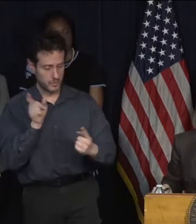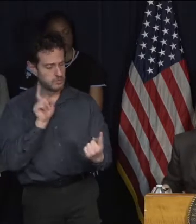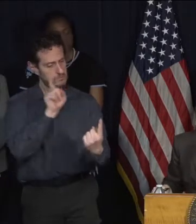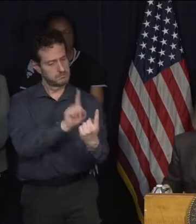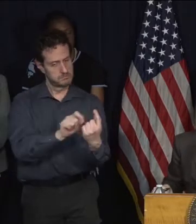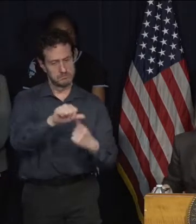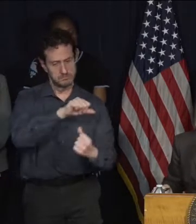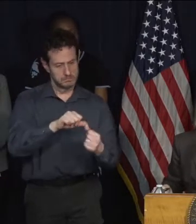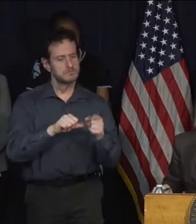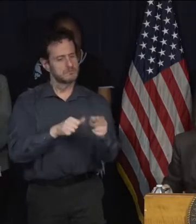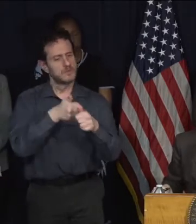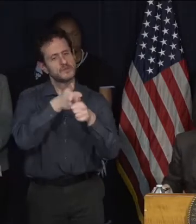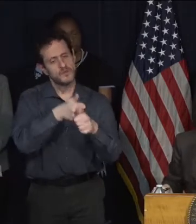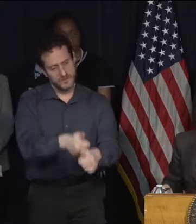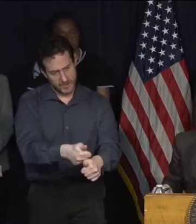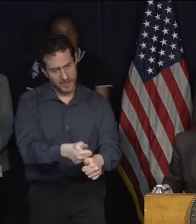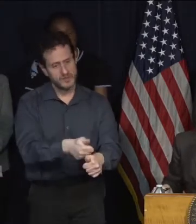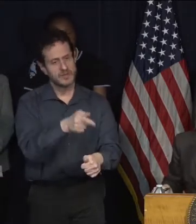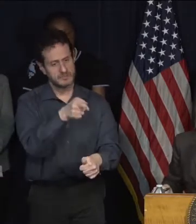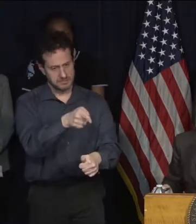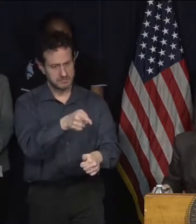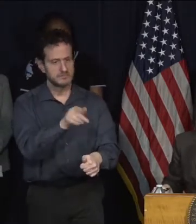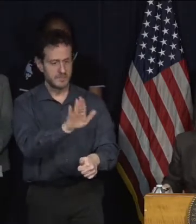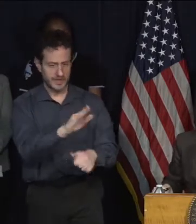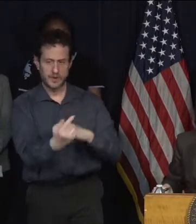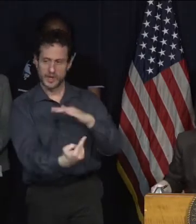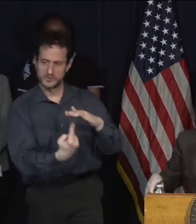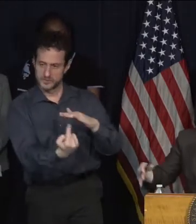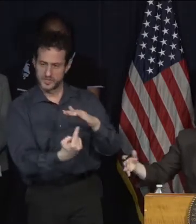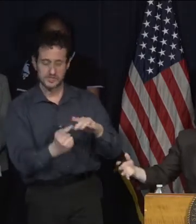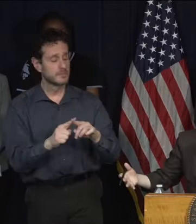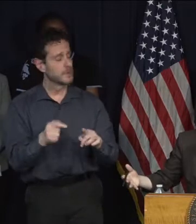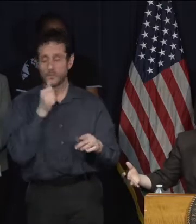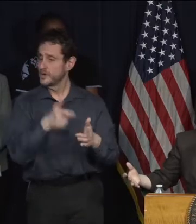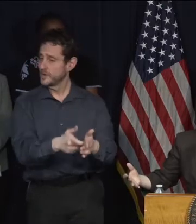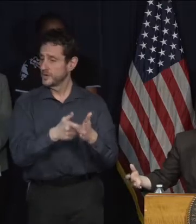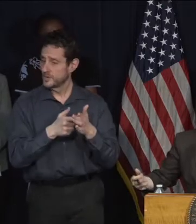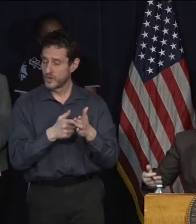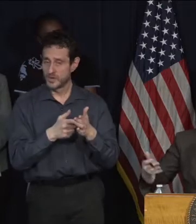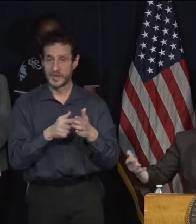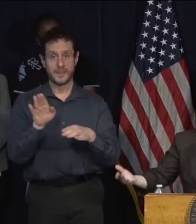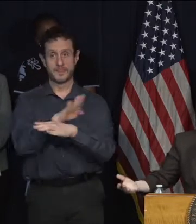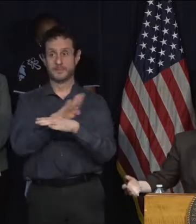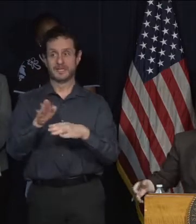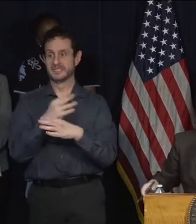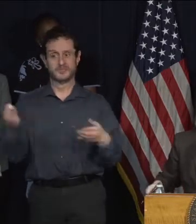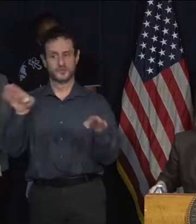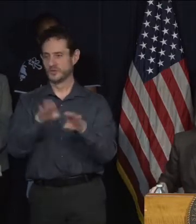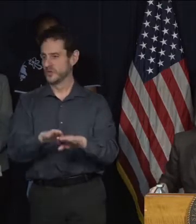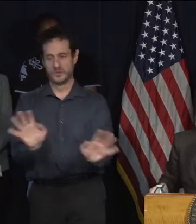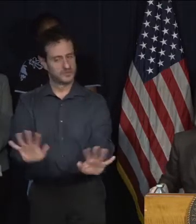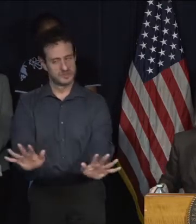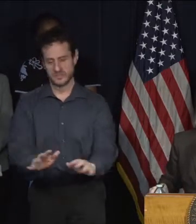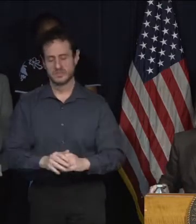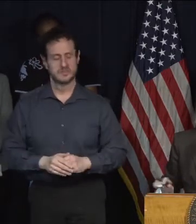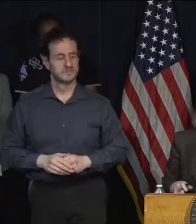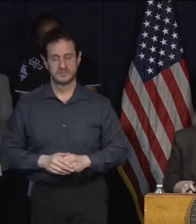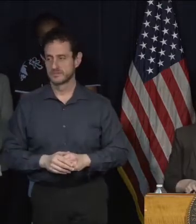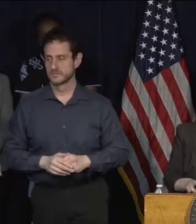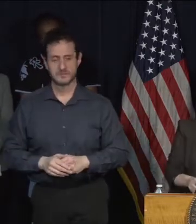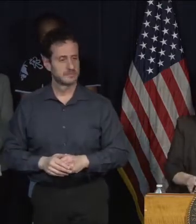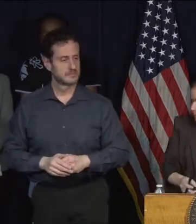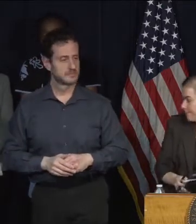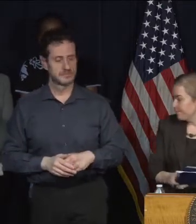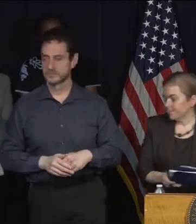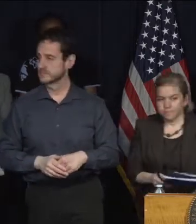with them, that they're following them, et cetera. But we would not be requiring that whole place of work to self-isolate, for example. Does that make sense? I